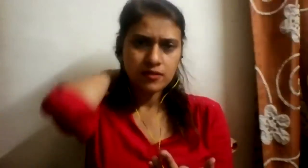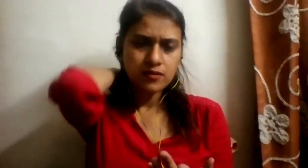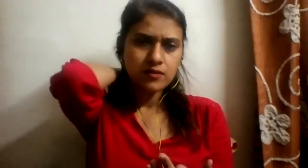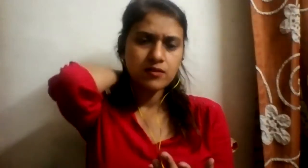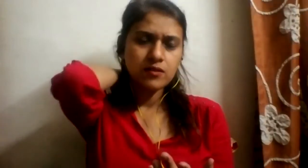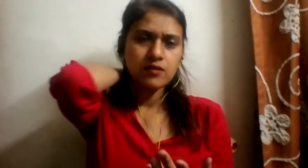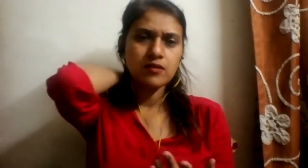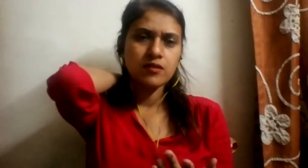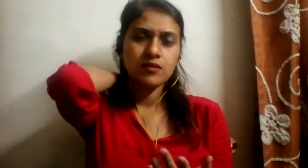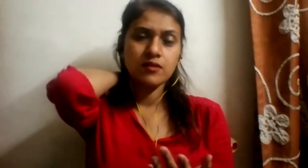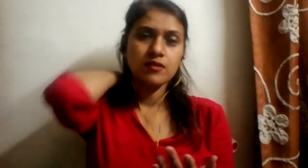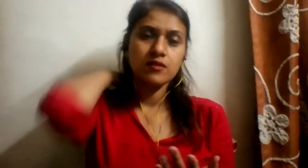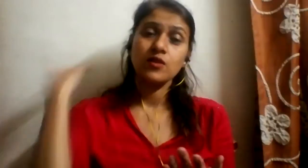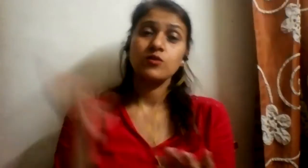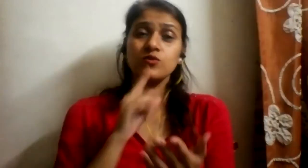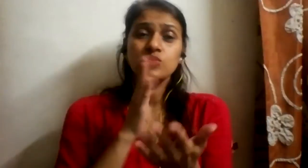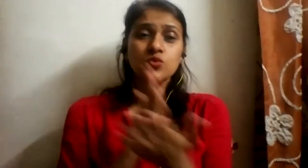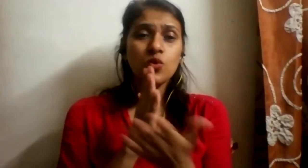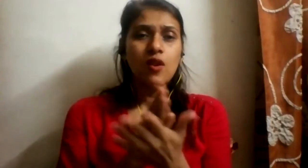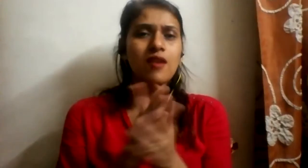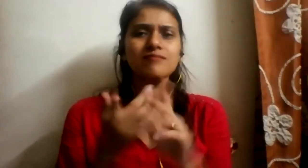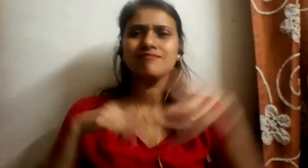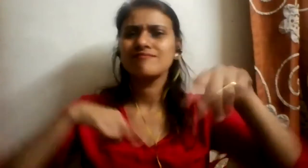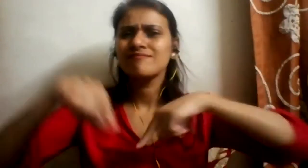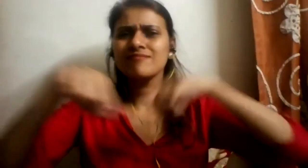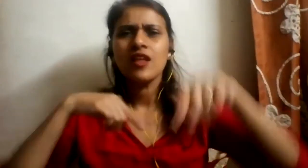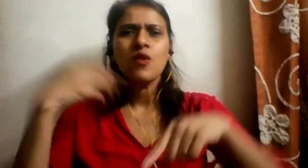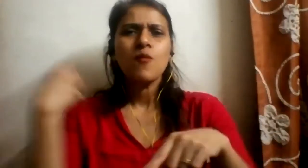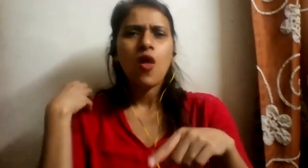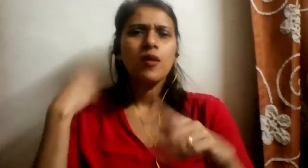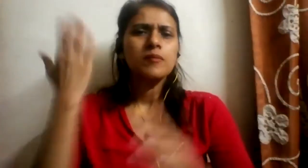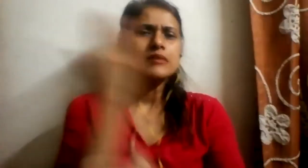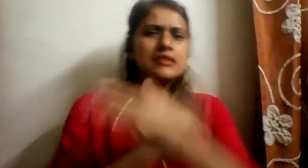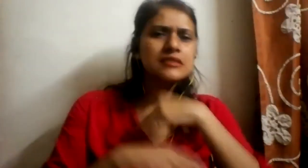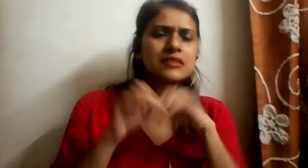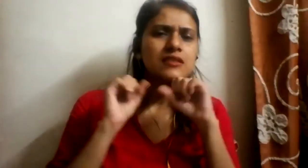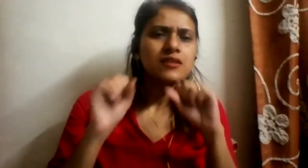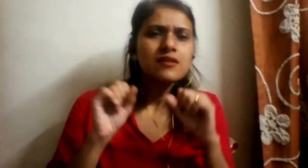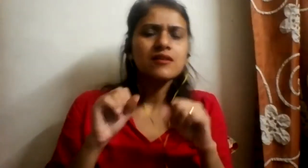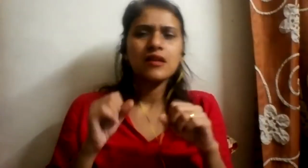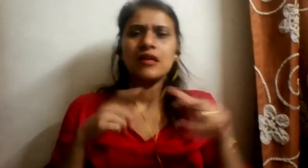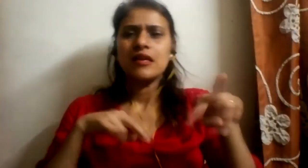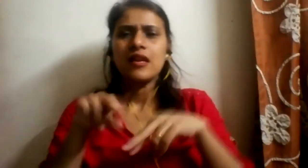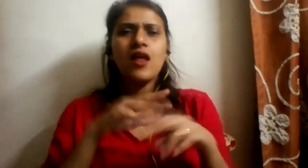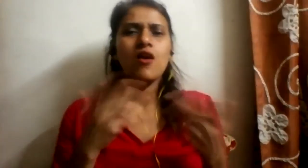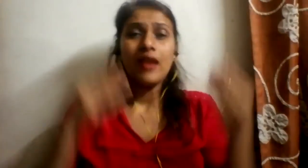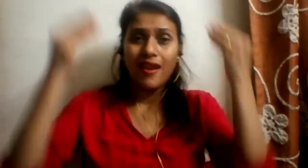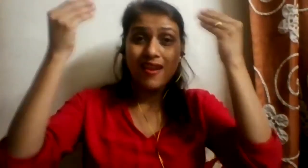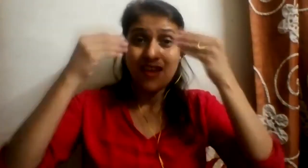accessibility for mobility impaired people? Can you make it? The example is that during rain, people with disabilities cannot